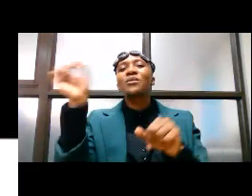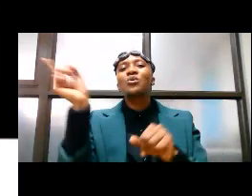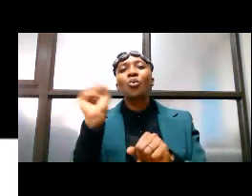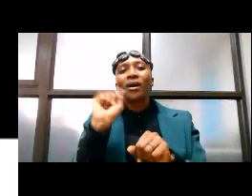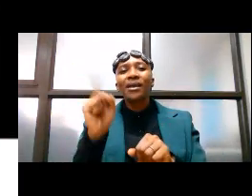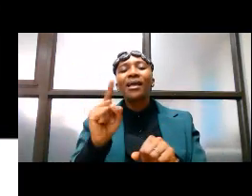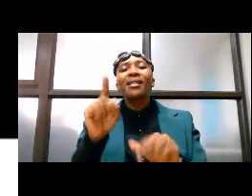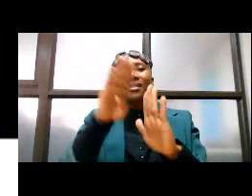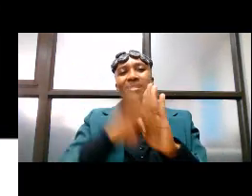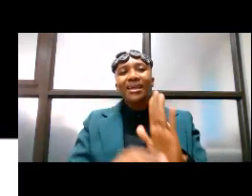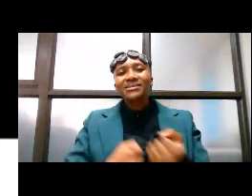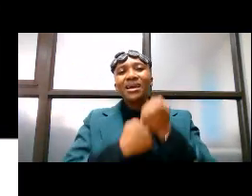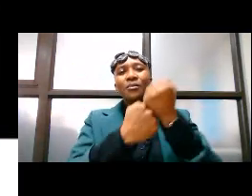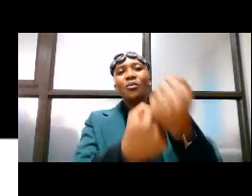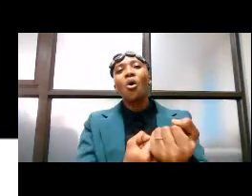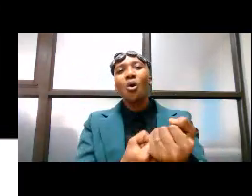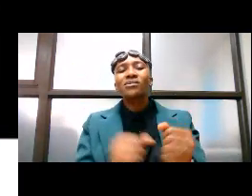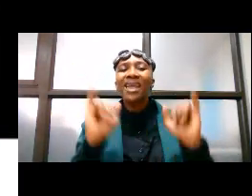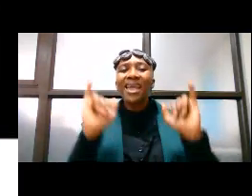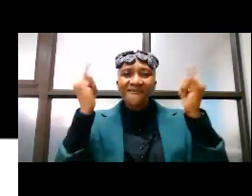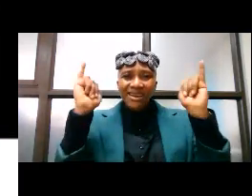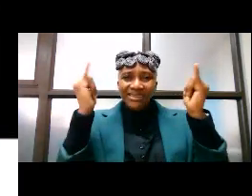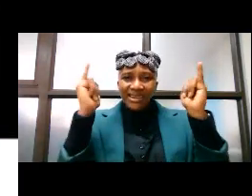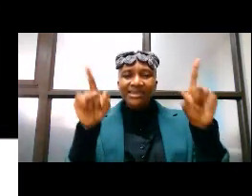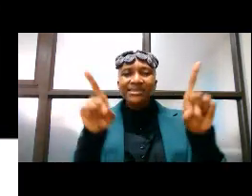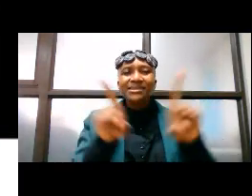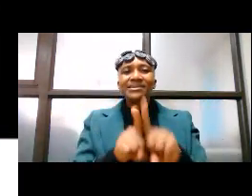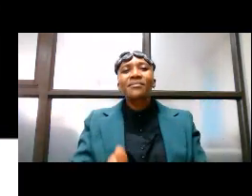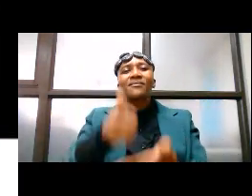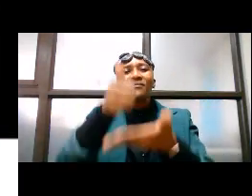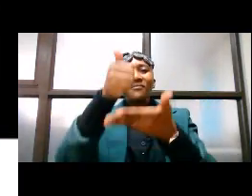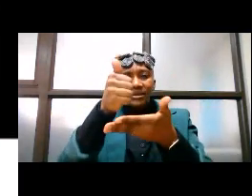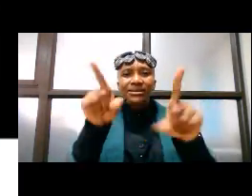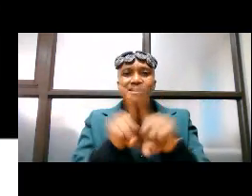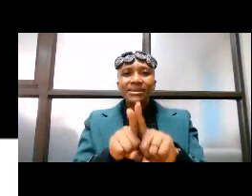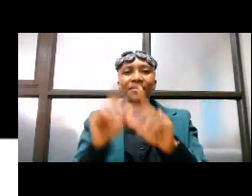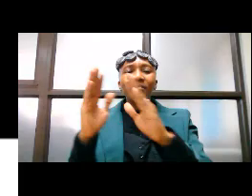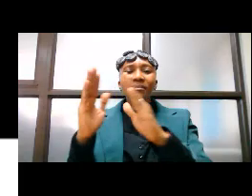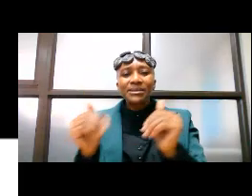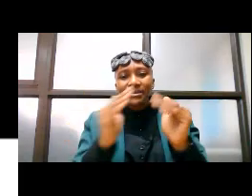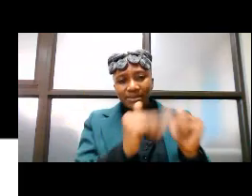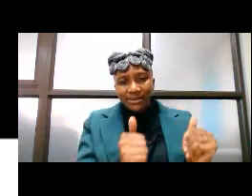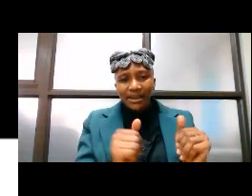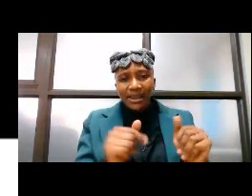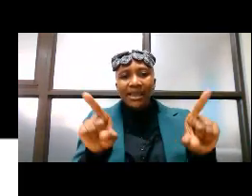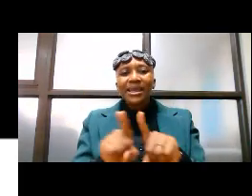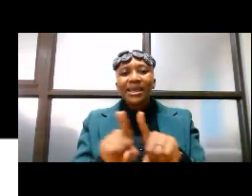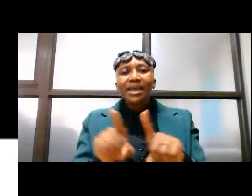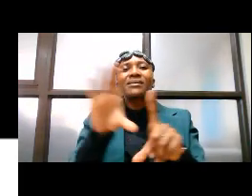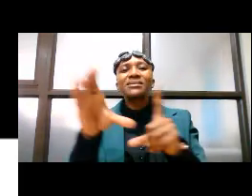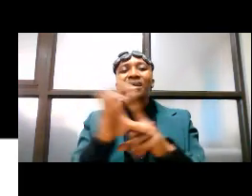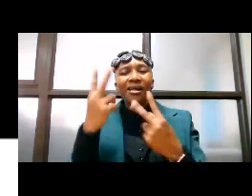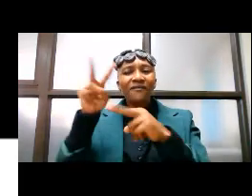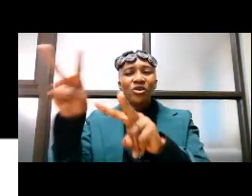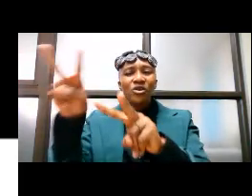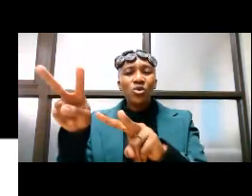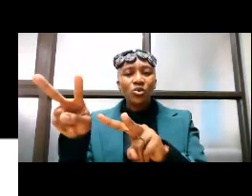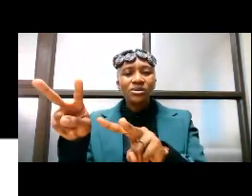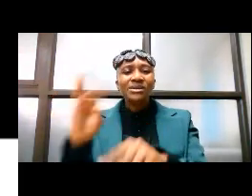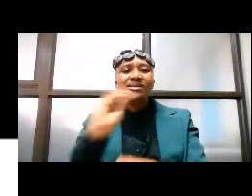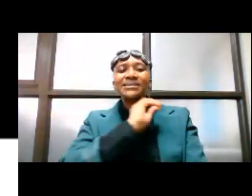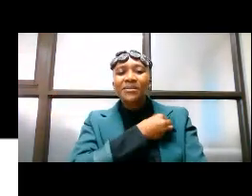infrastructure, lack of funding, negative societal and cultural views of disability, serious systemic and